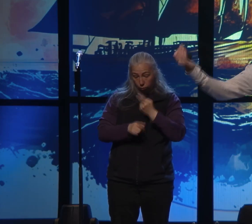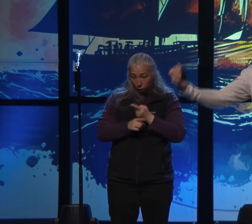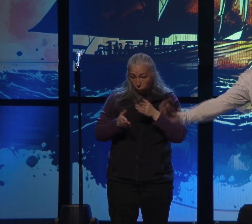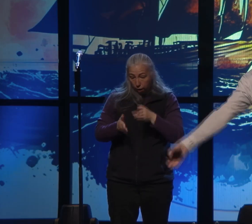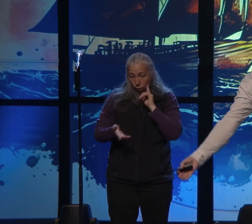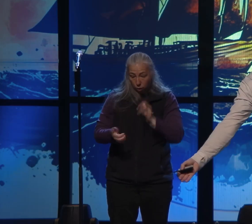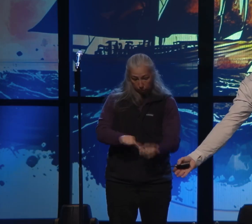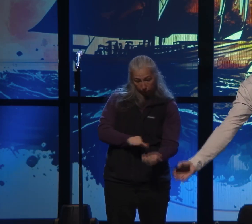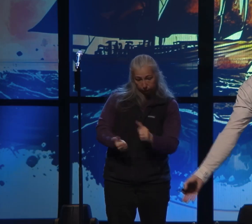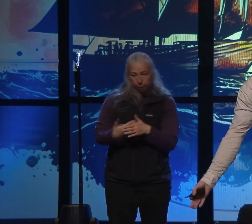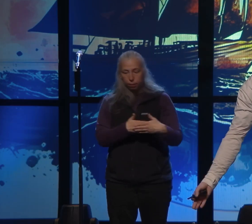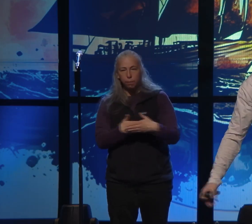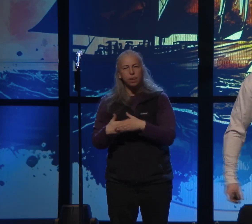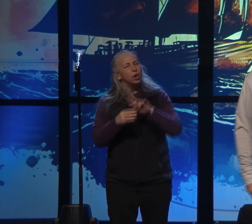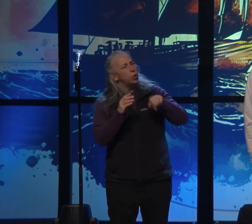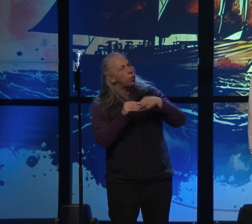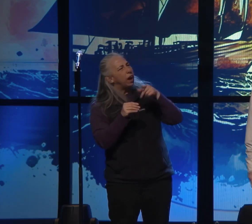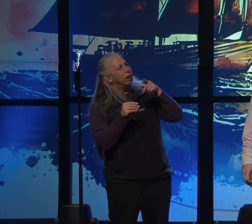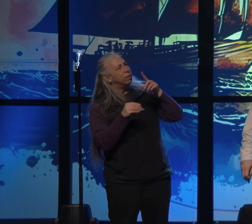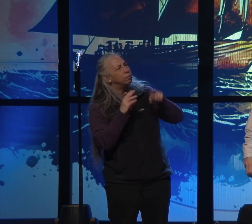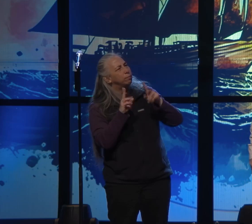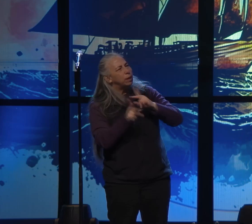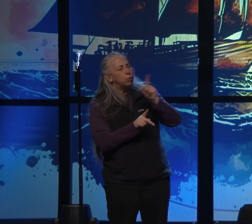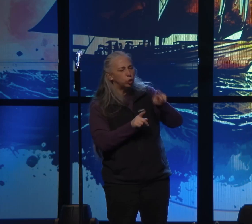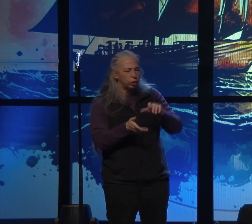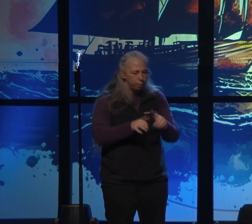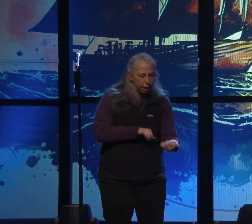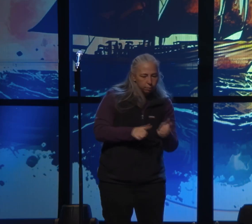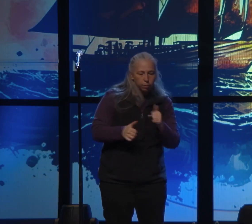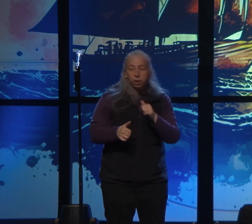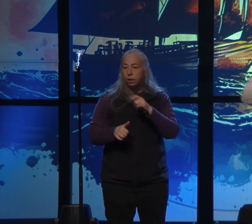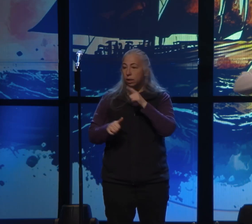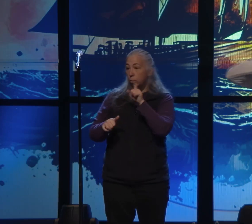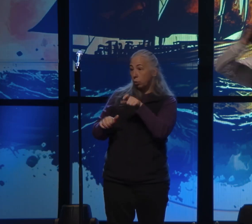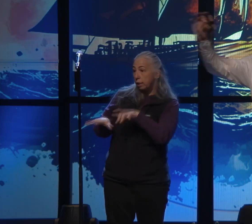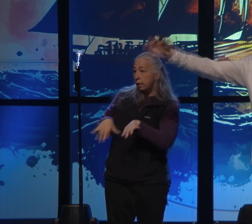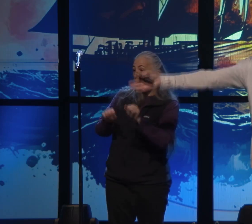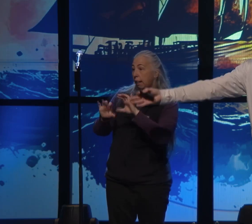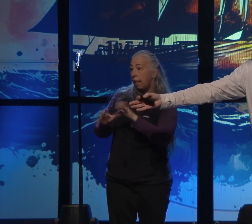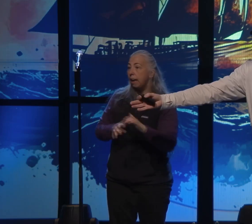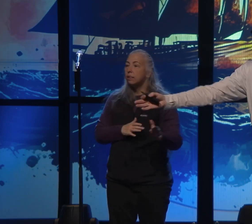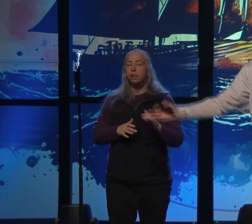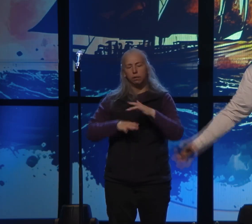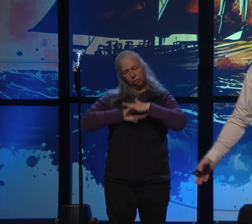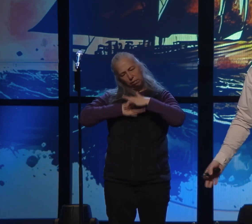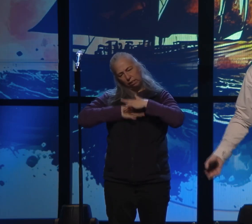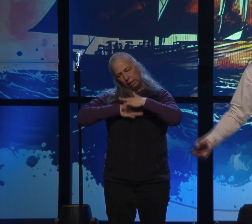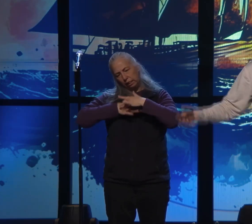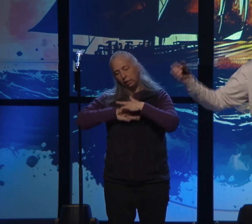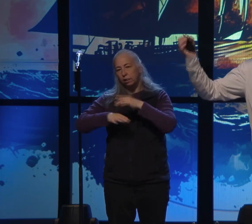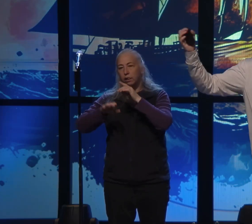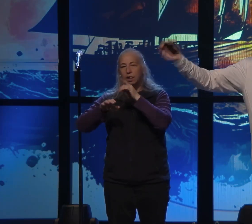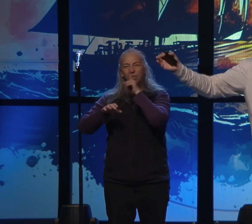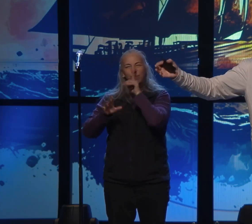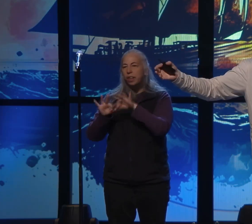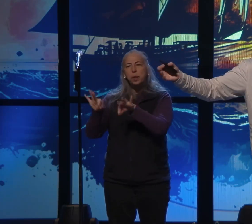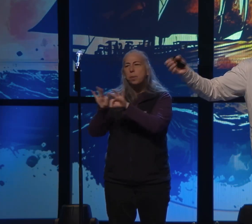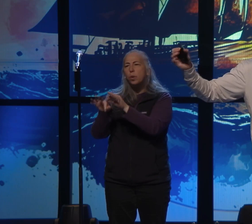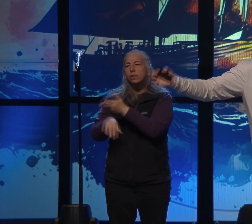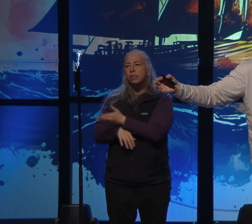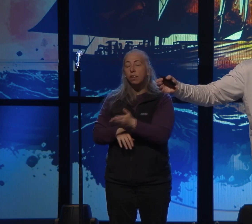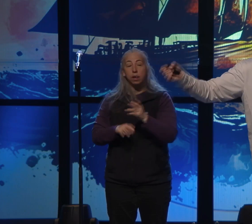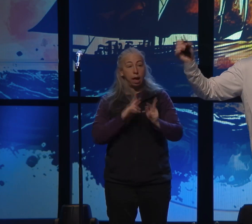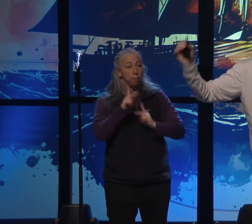how do we say the baptism, when should people get baptized, and should people take a class for that? And we spend all our time arguing about nonsense while people are